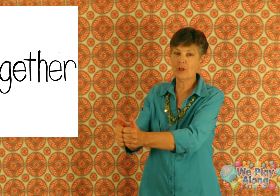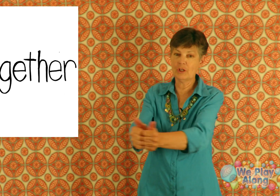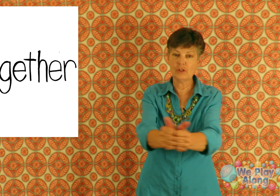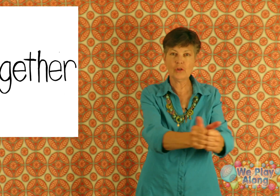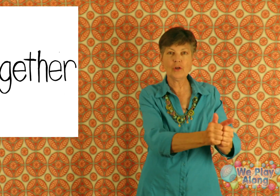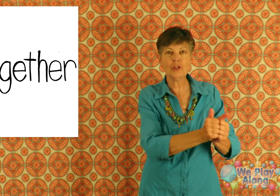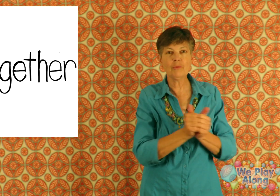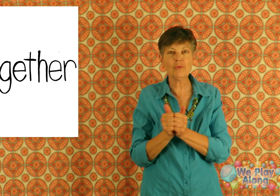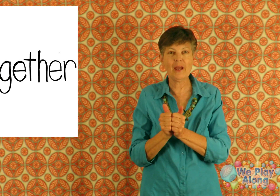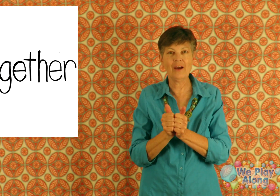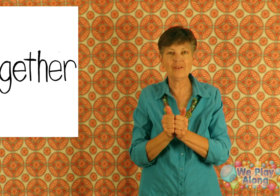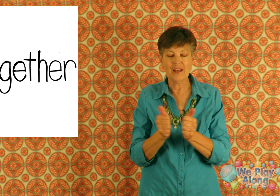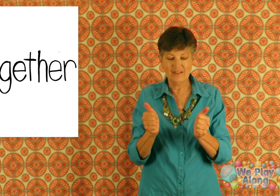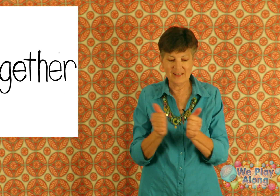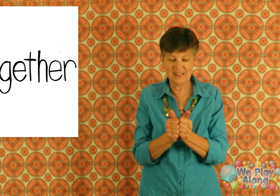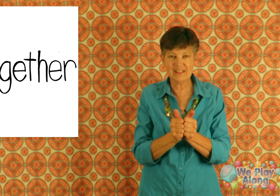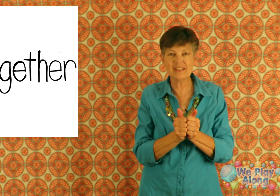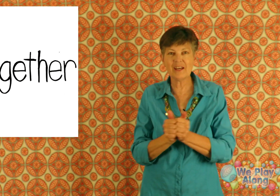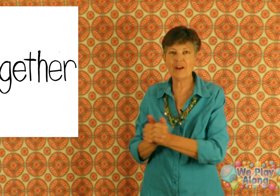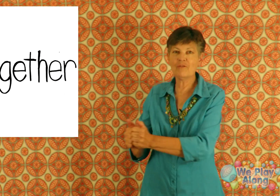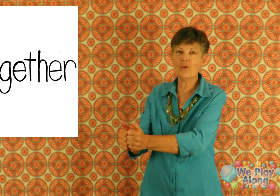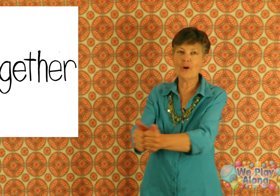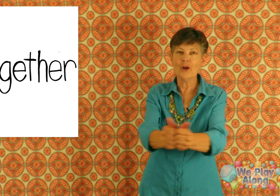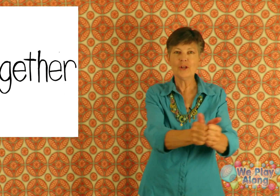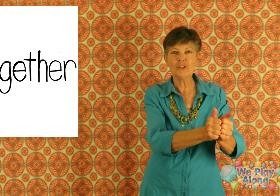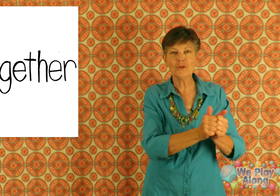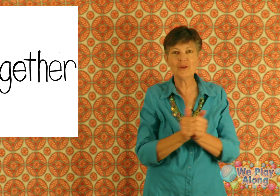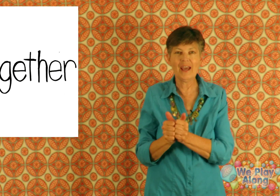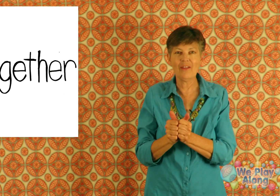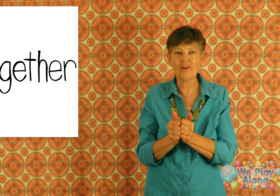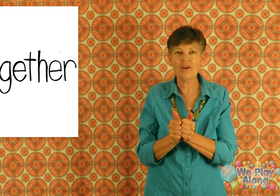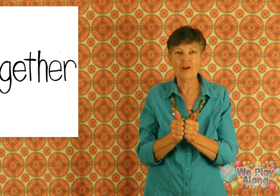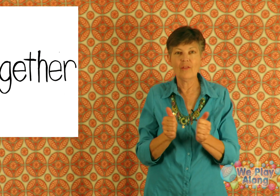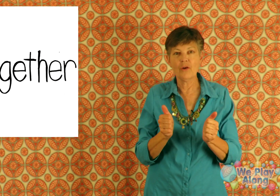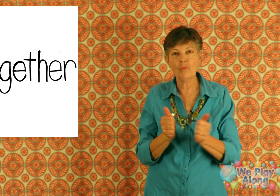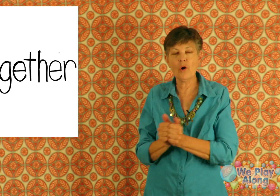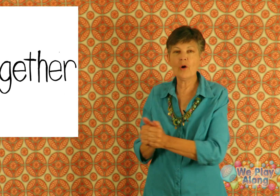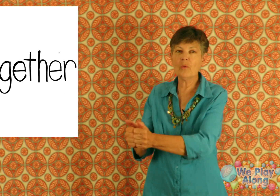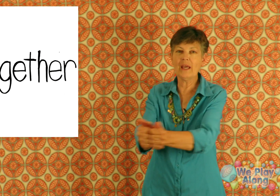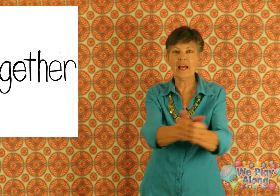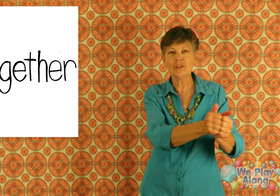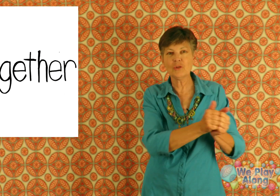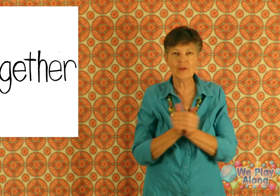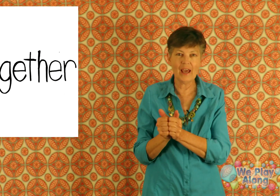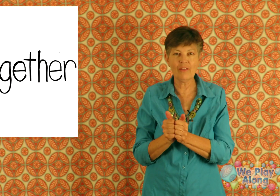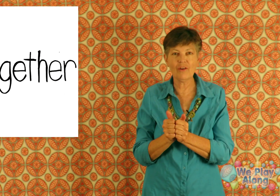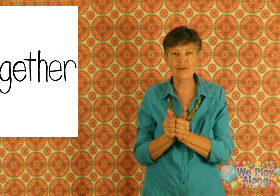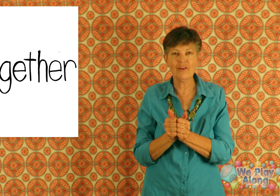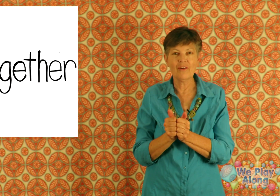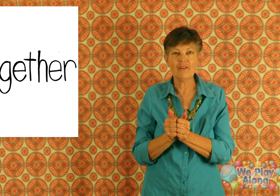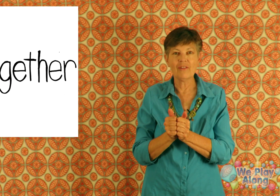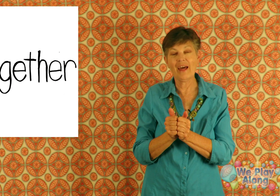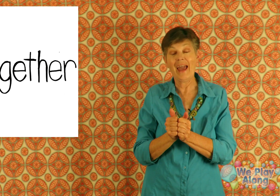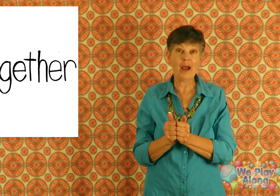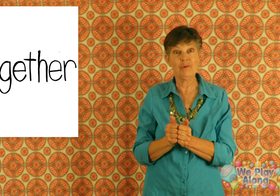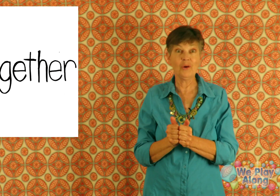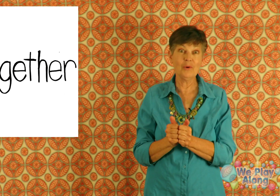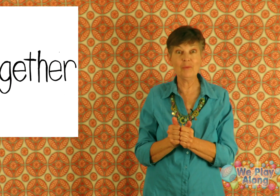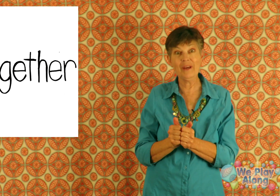going to circle them around. This is the sign for together. The more we get together, the happier we'll